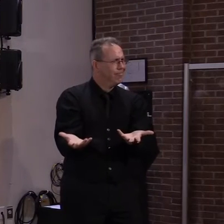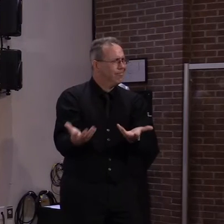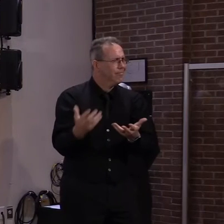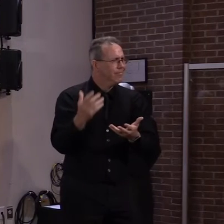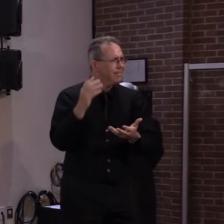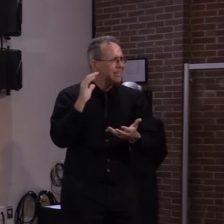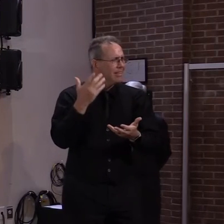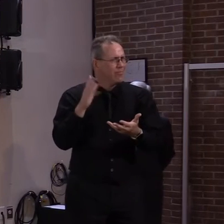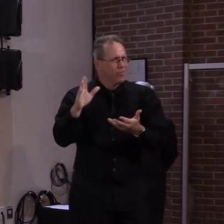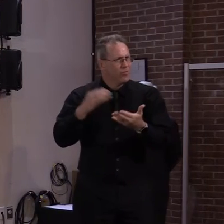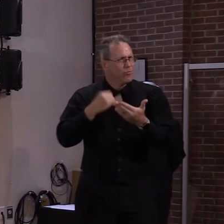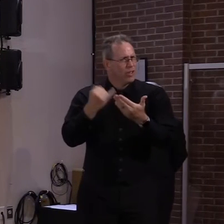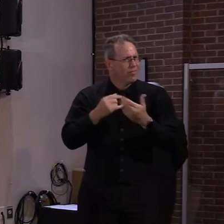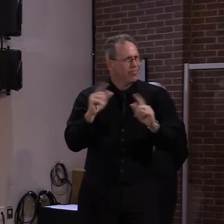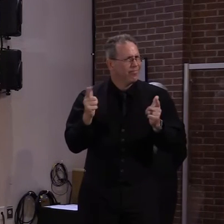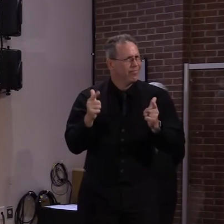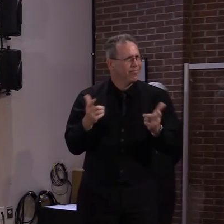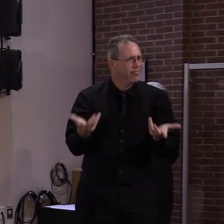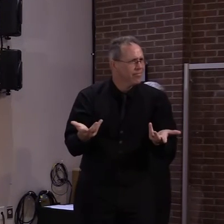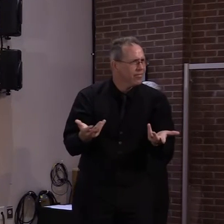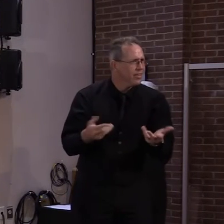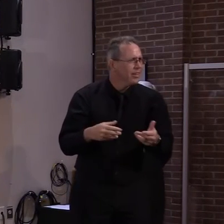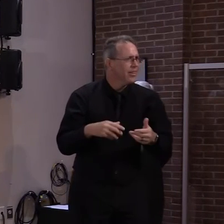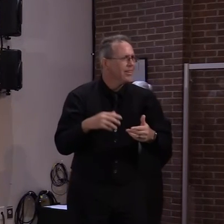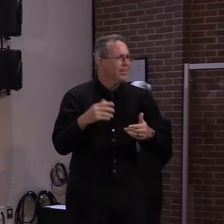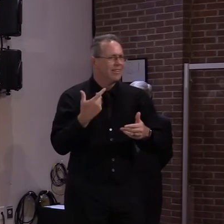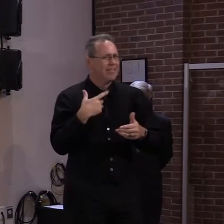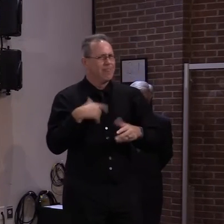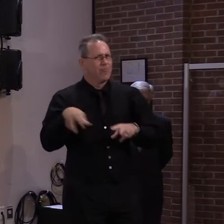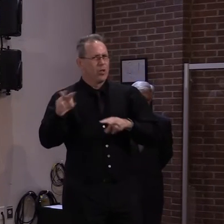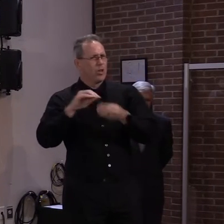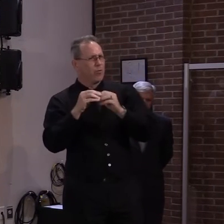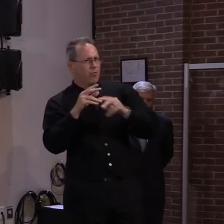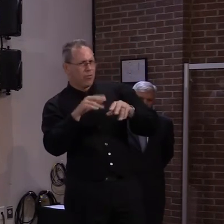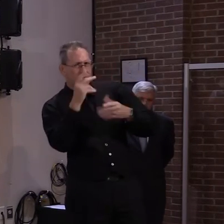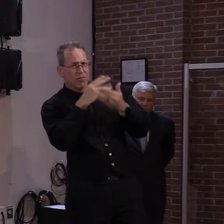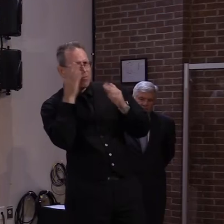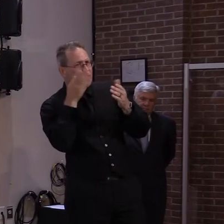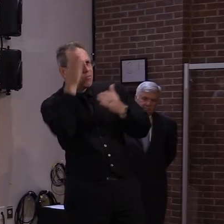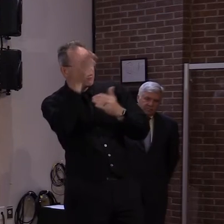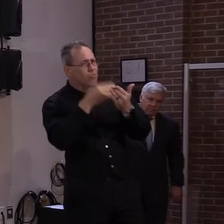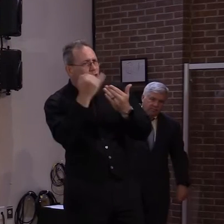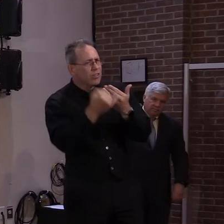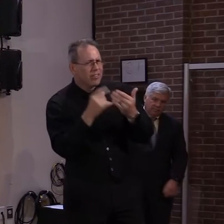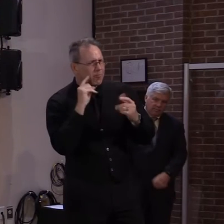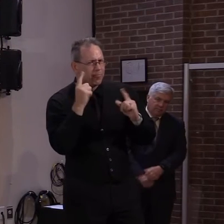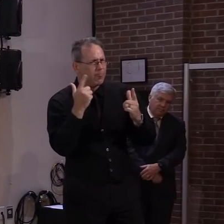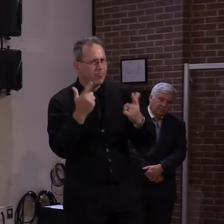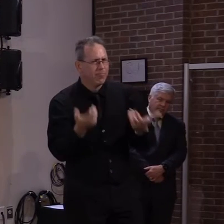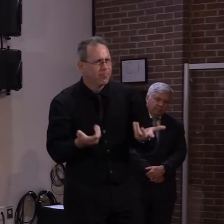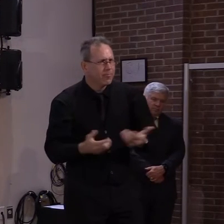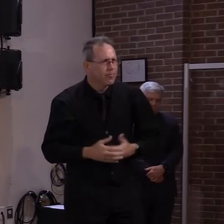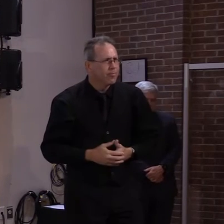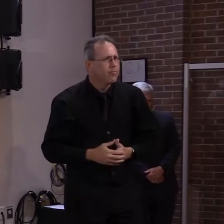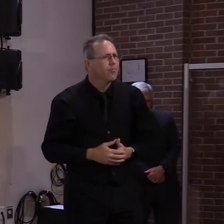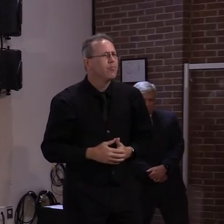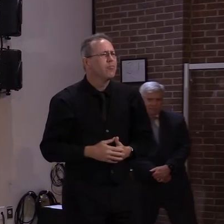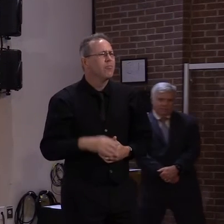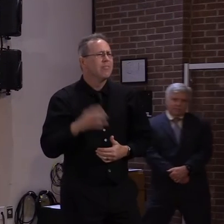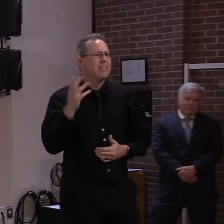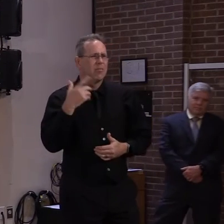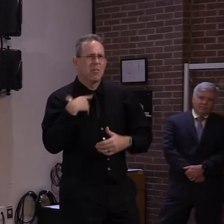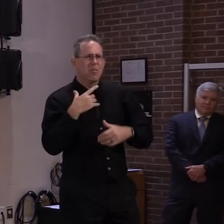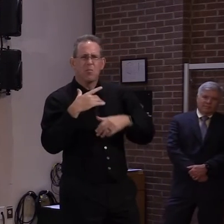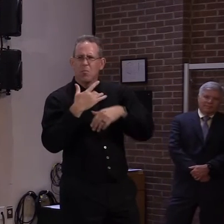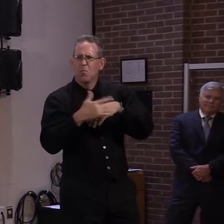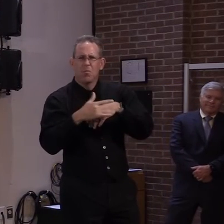at least the layperson looking at this information would seem to think that we have plenty of housing, at least